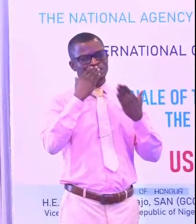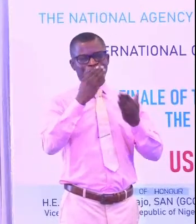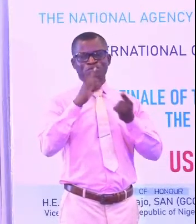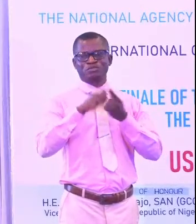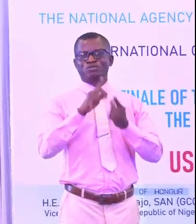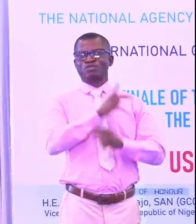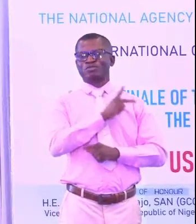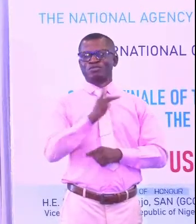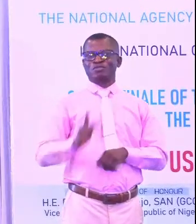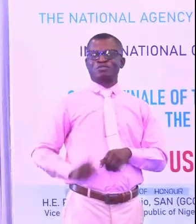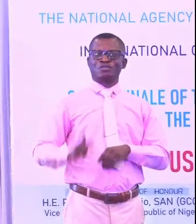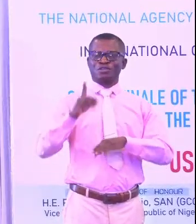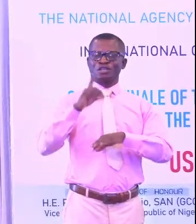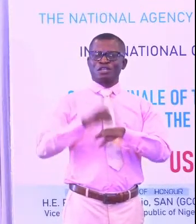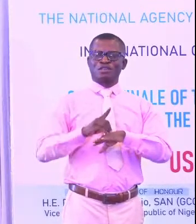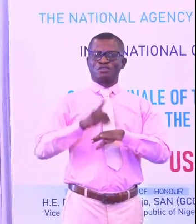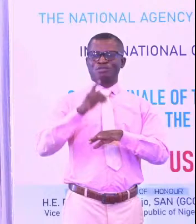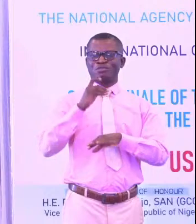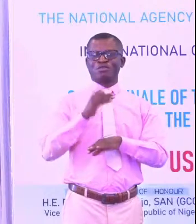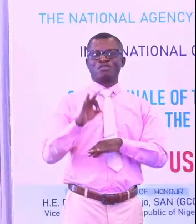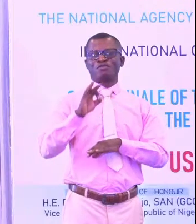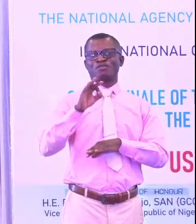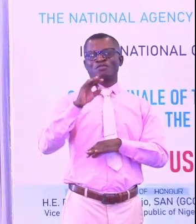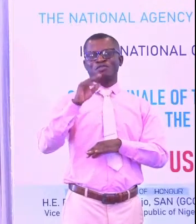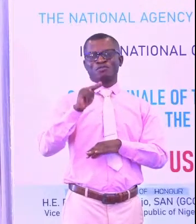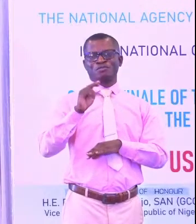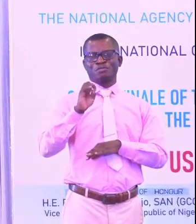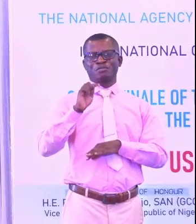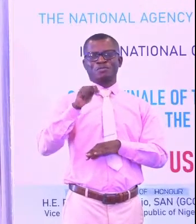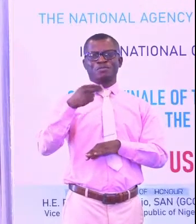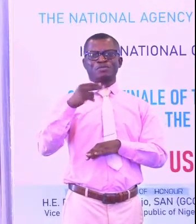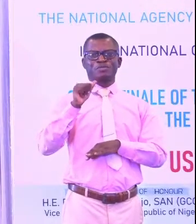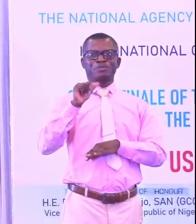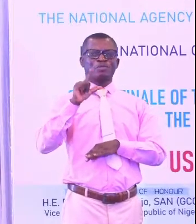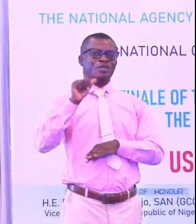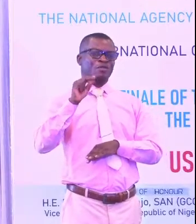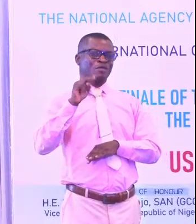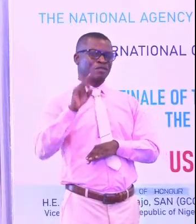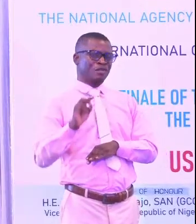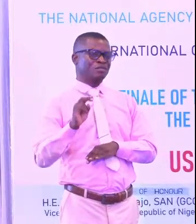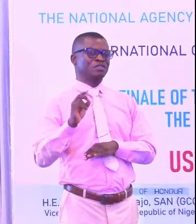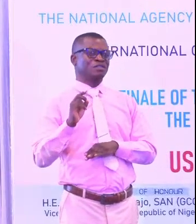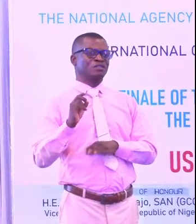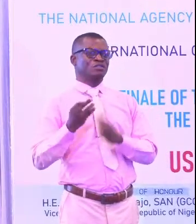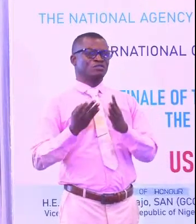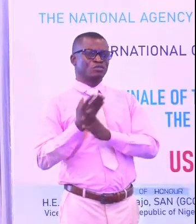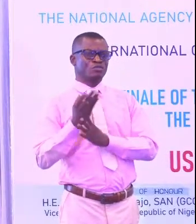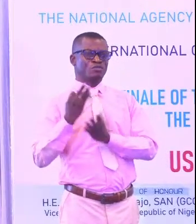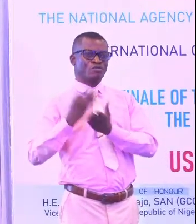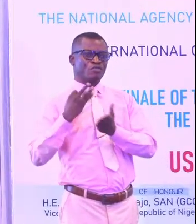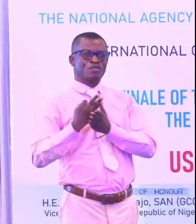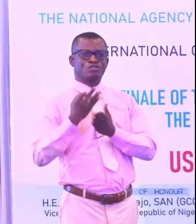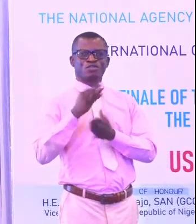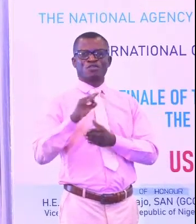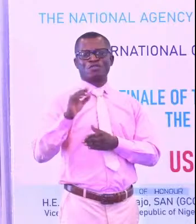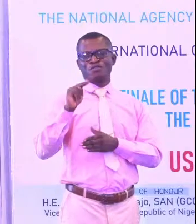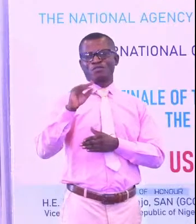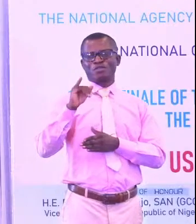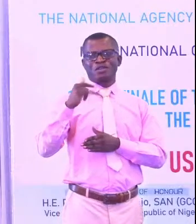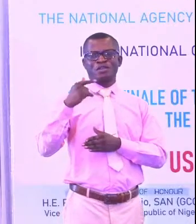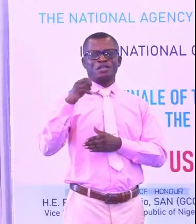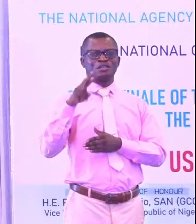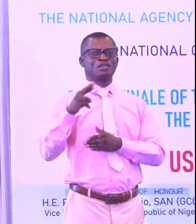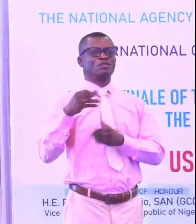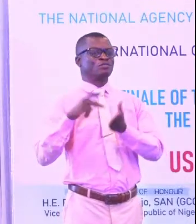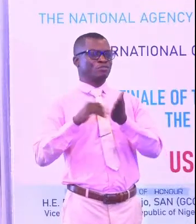Netherlands for investing in this cause through funding of the Niger-Nigeria project. Thank you